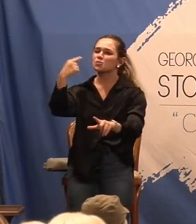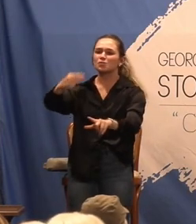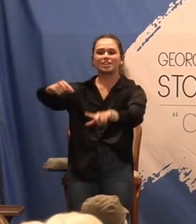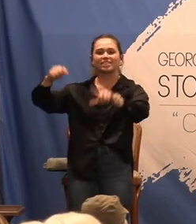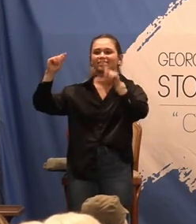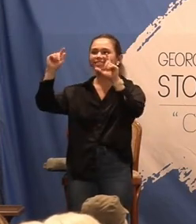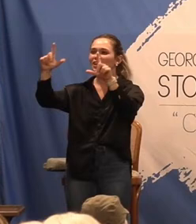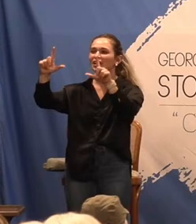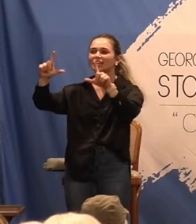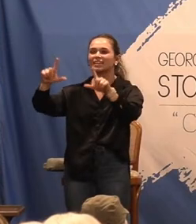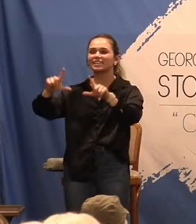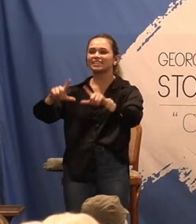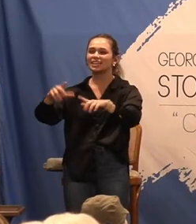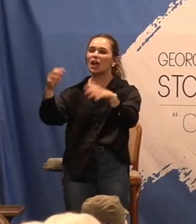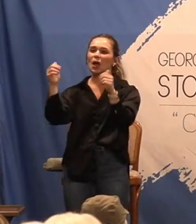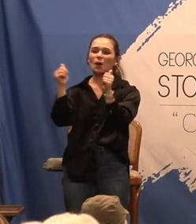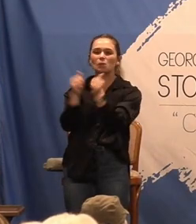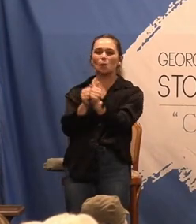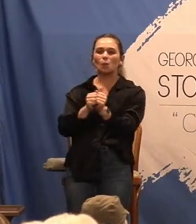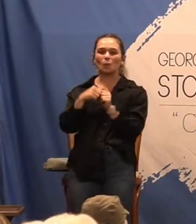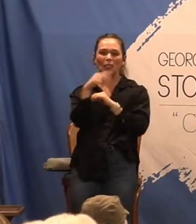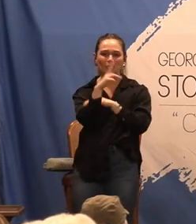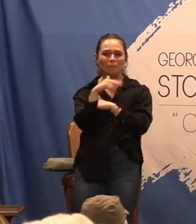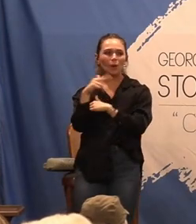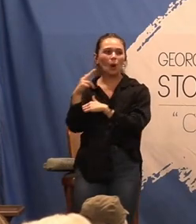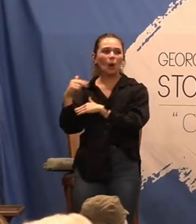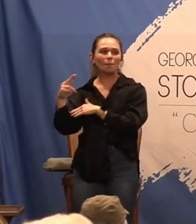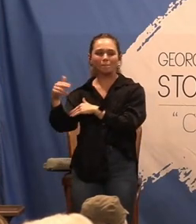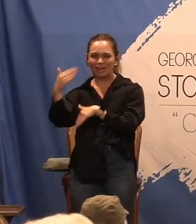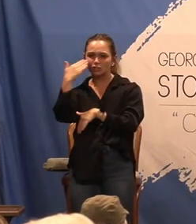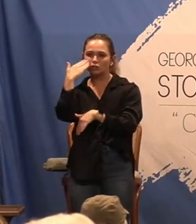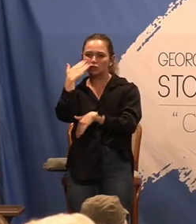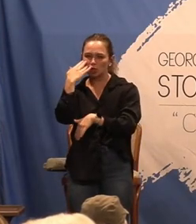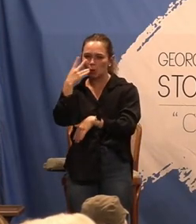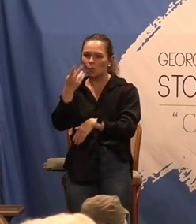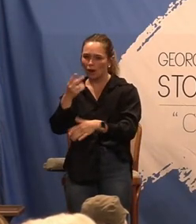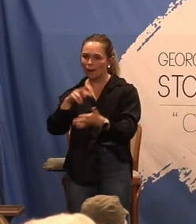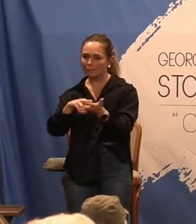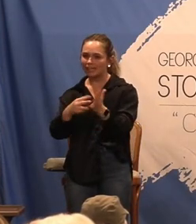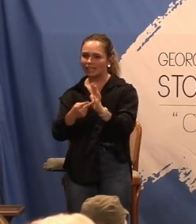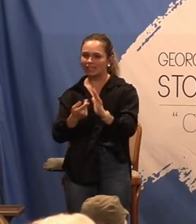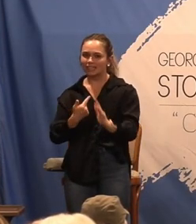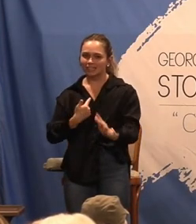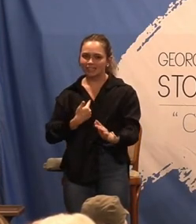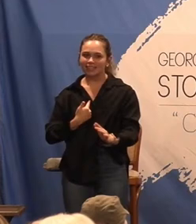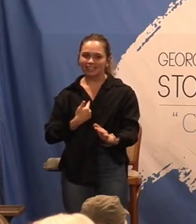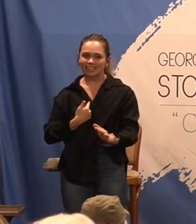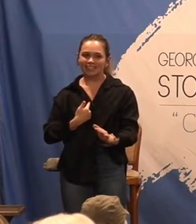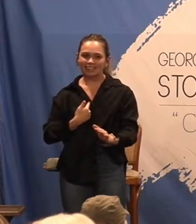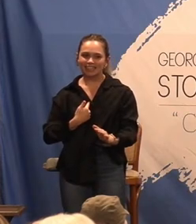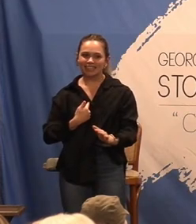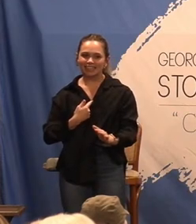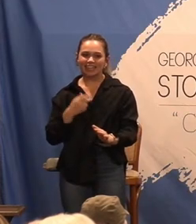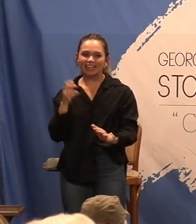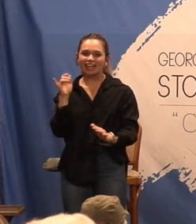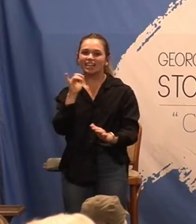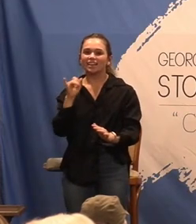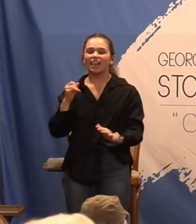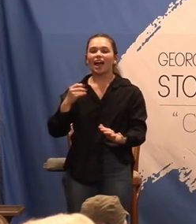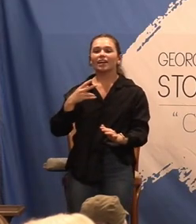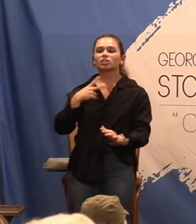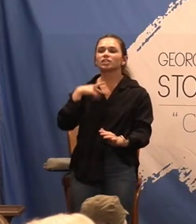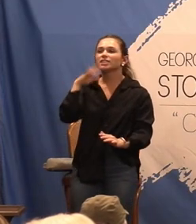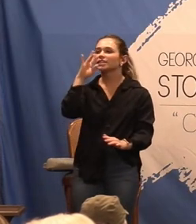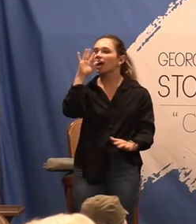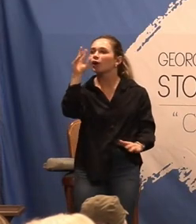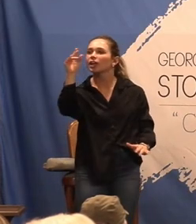sign with the mermaid. You know the one I mean? And it's like she's a